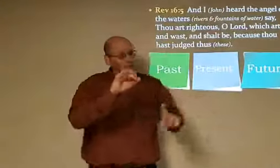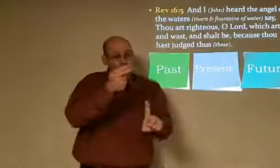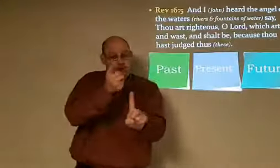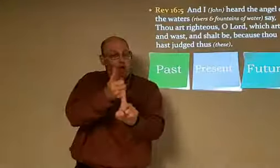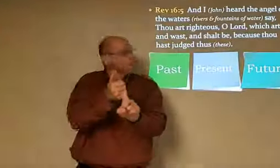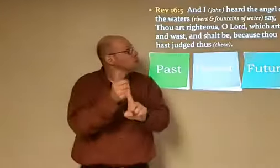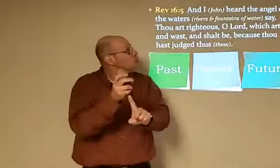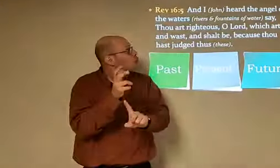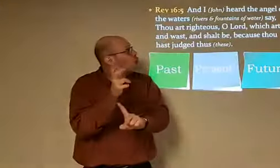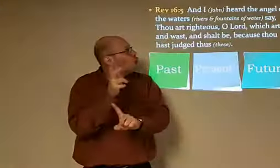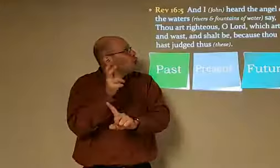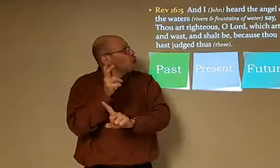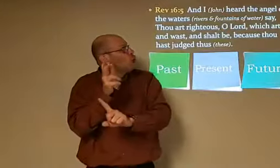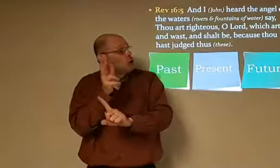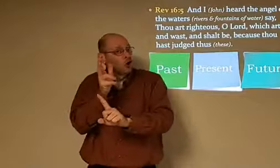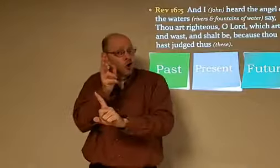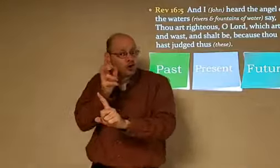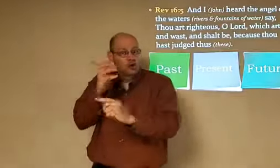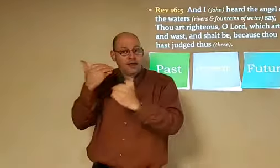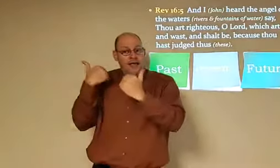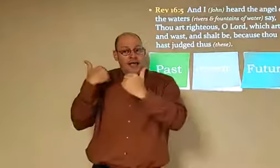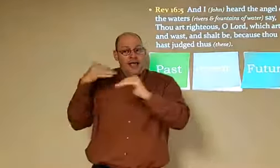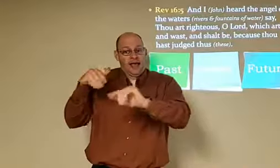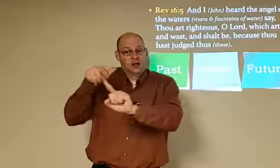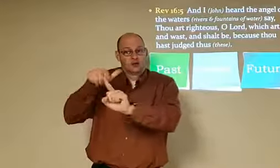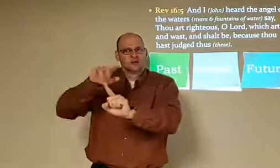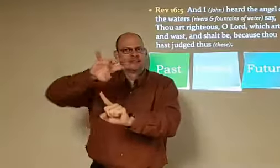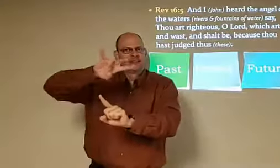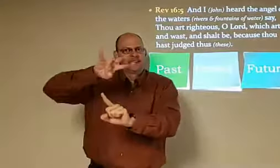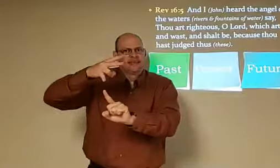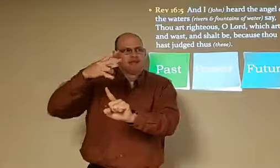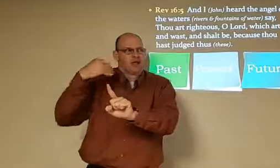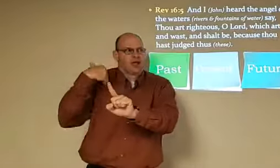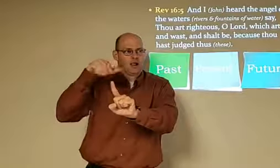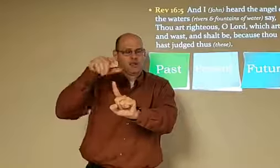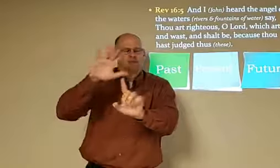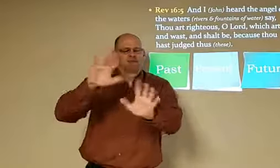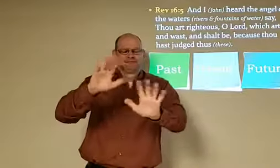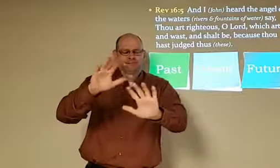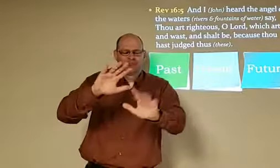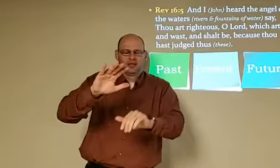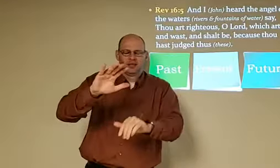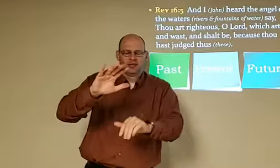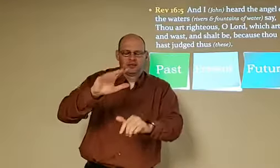16:5, John is continuing here and says, "And I heard the angel of the waters."